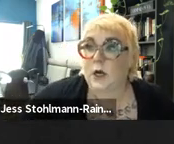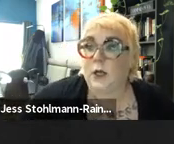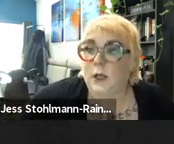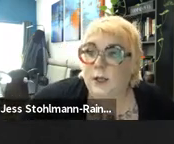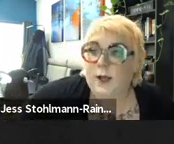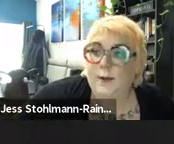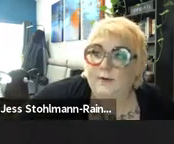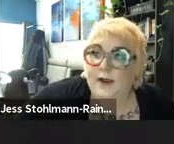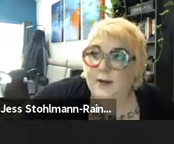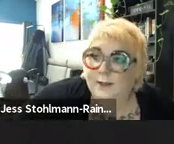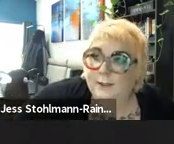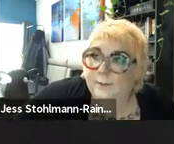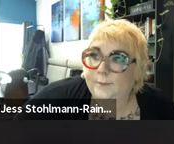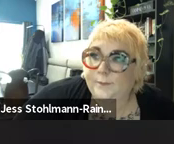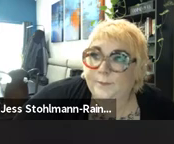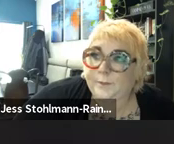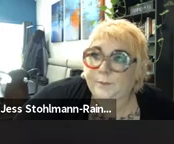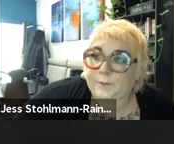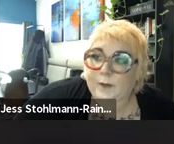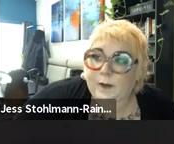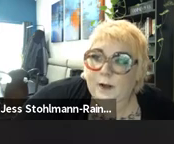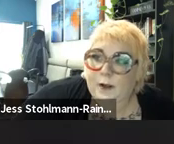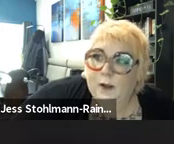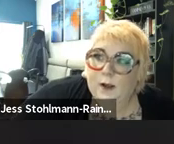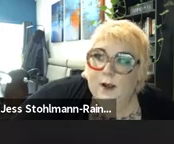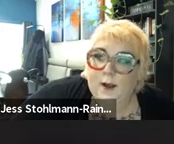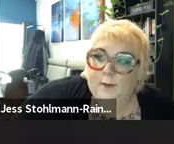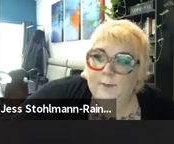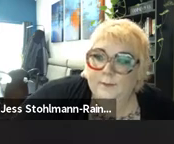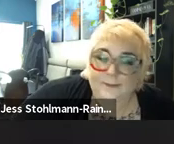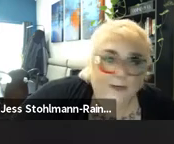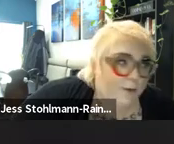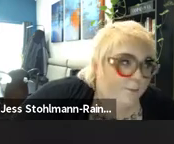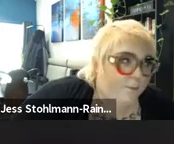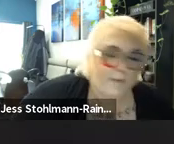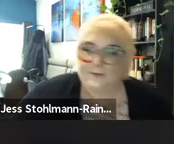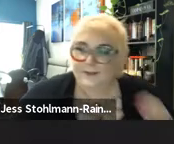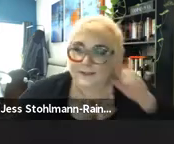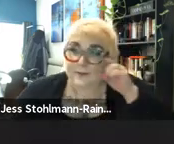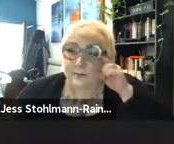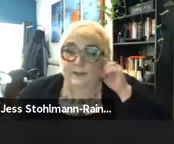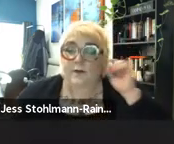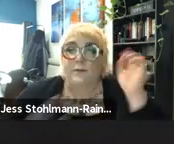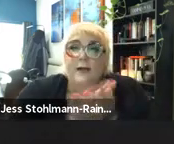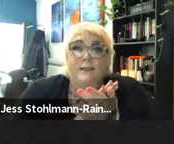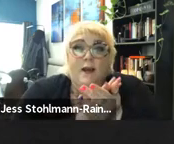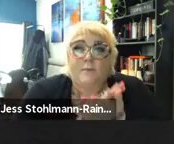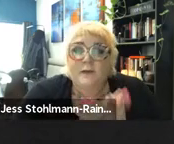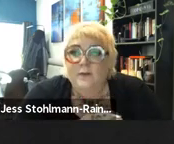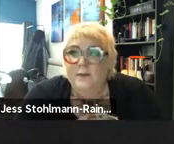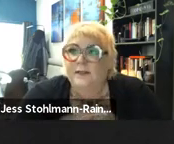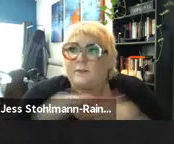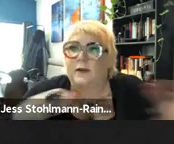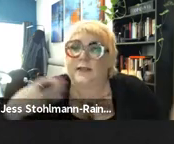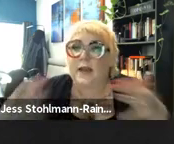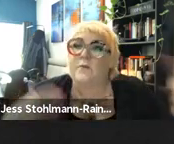to clinical uh providers um whoops i'm gonna go go back for just a moment so for us um